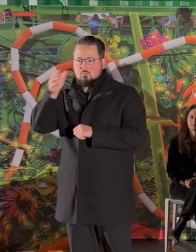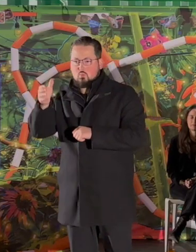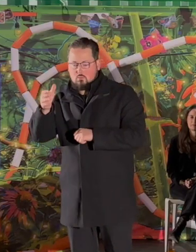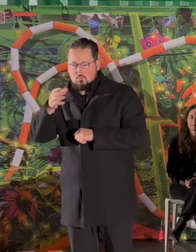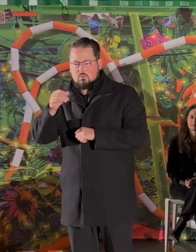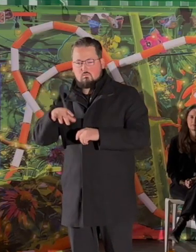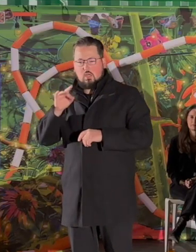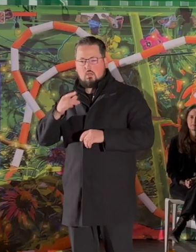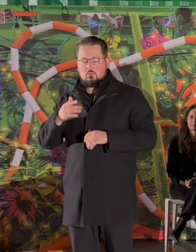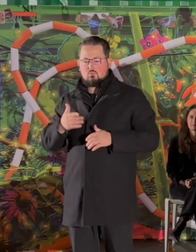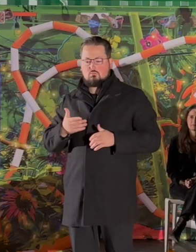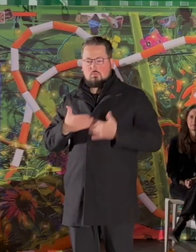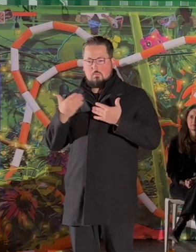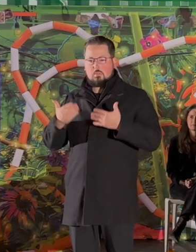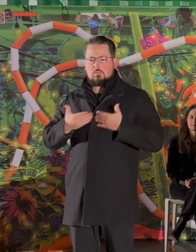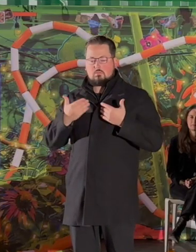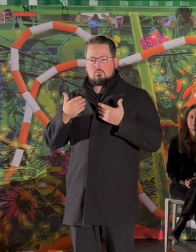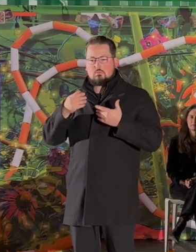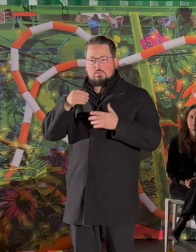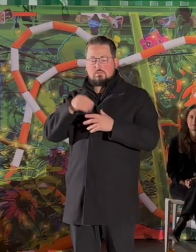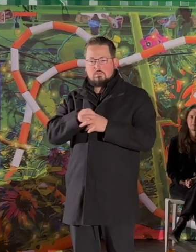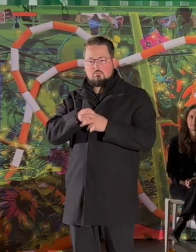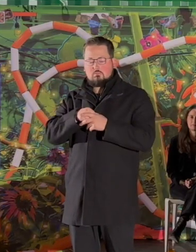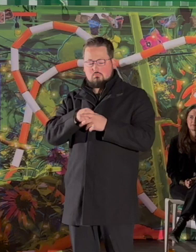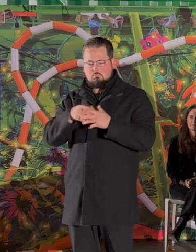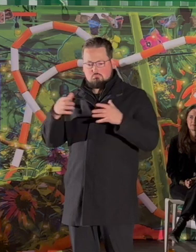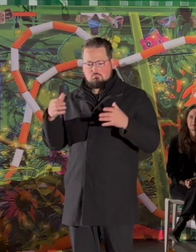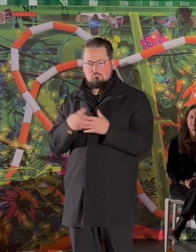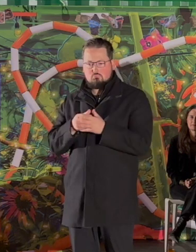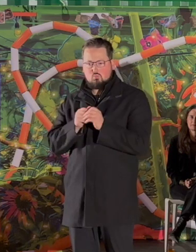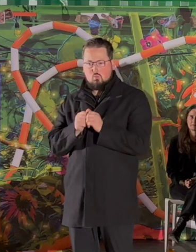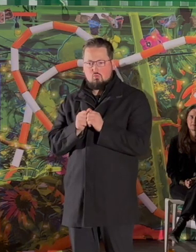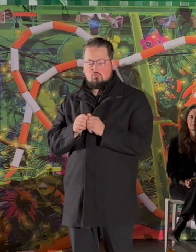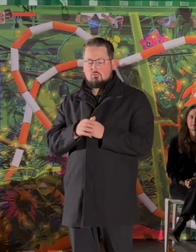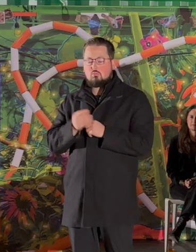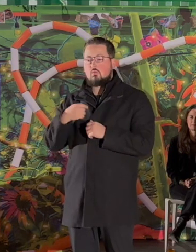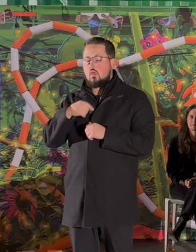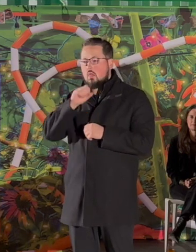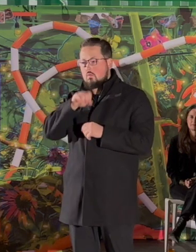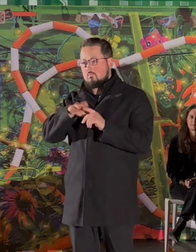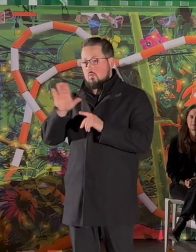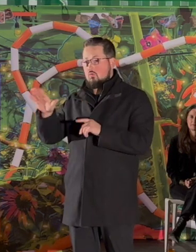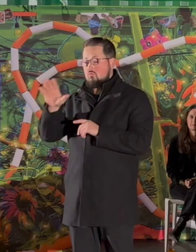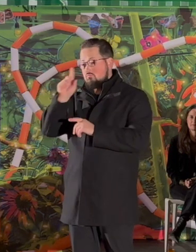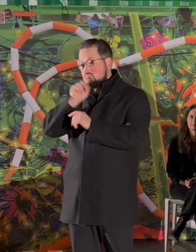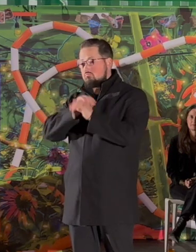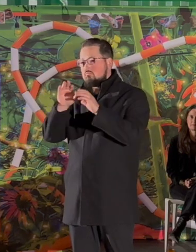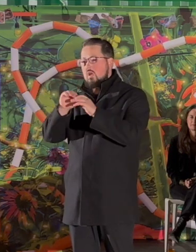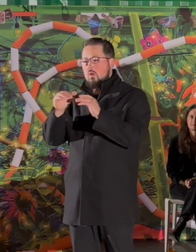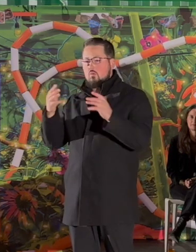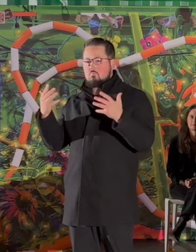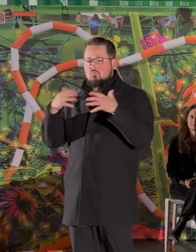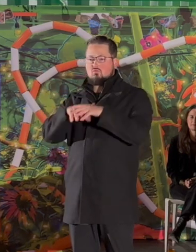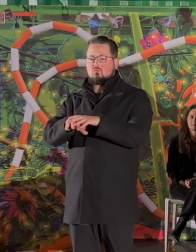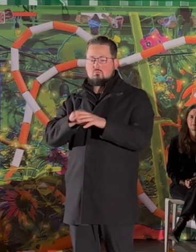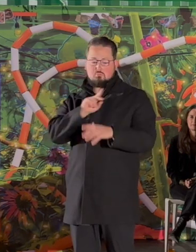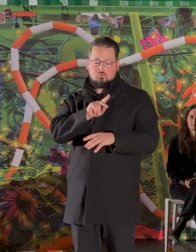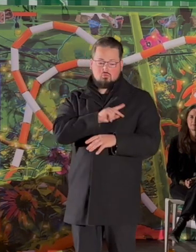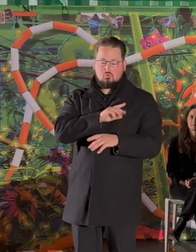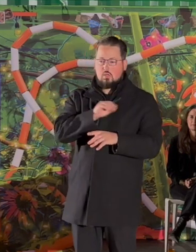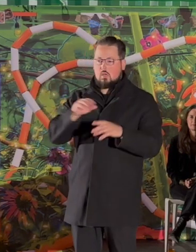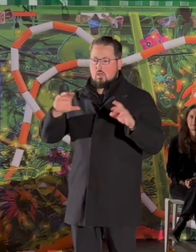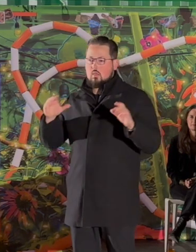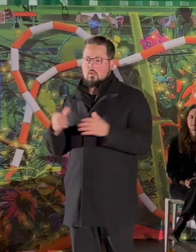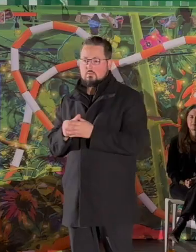joy in the act of being together. What I love about that vision is how it merges the personal and the